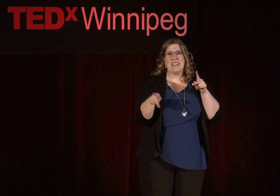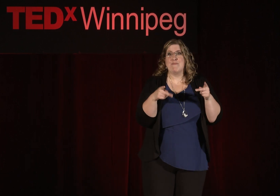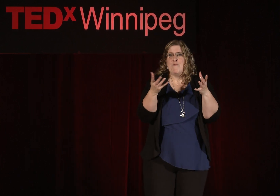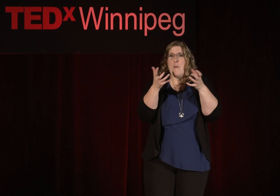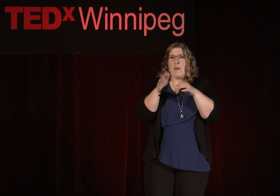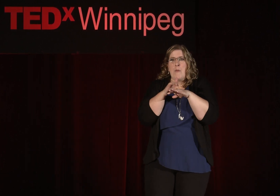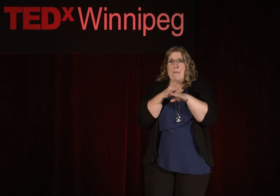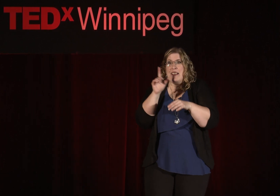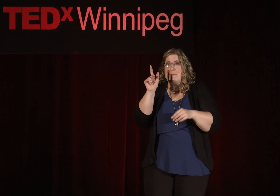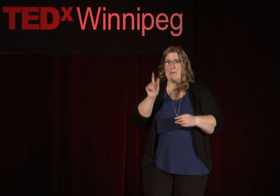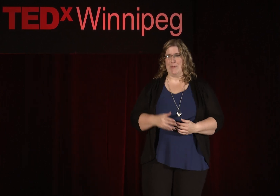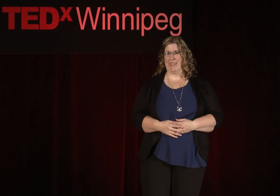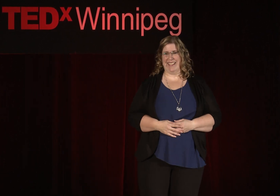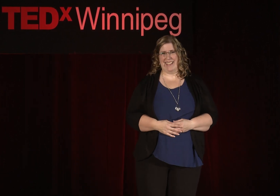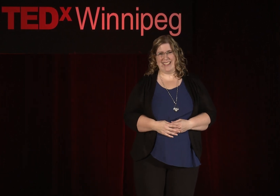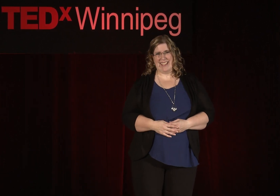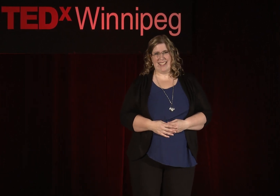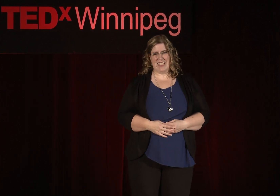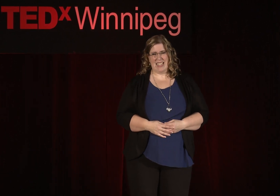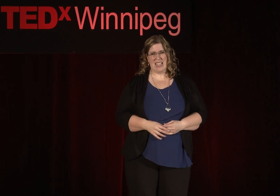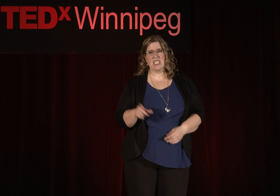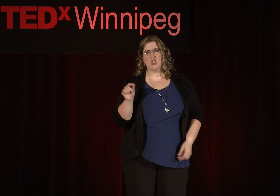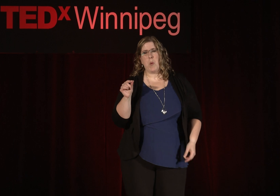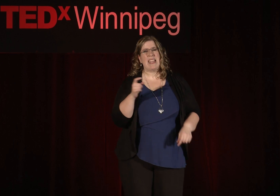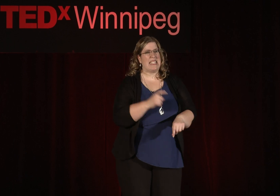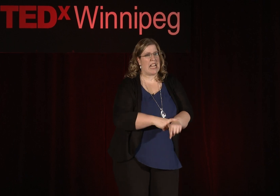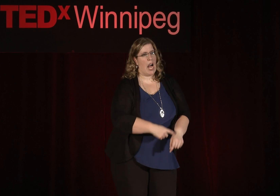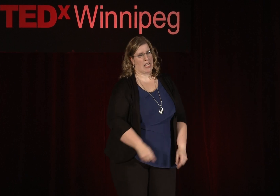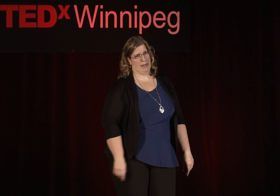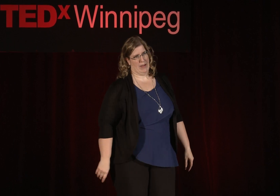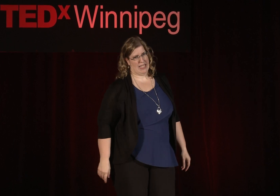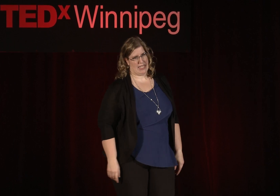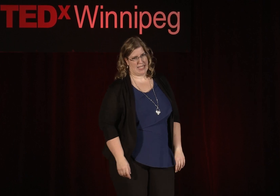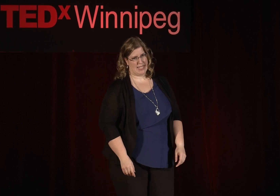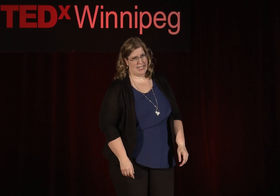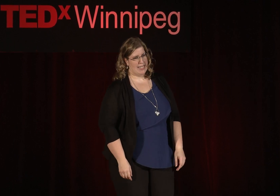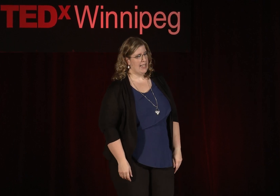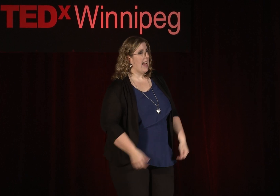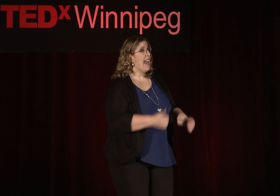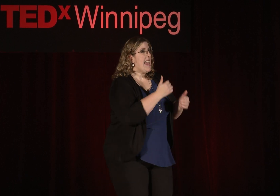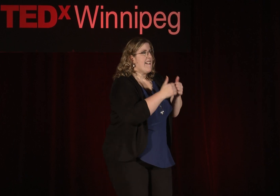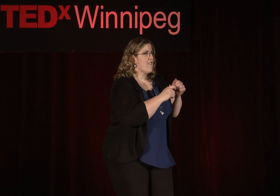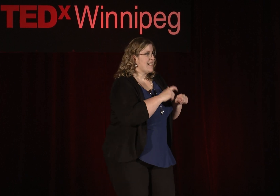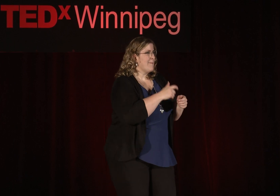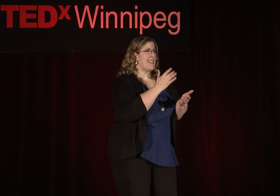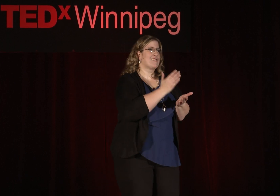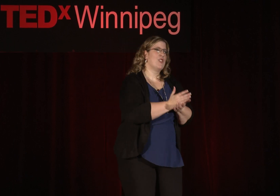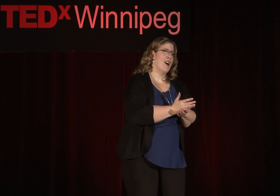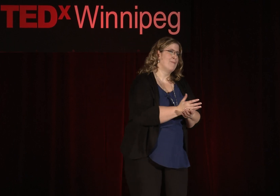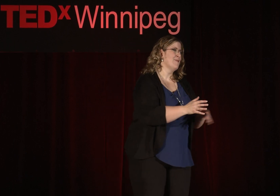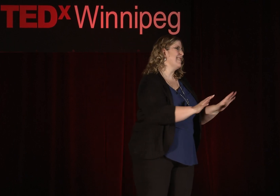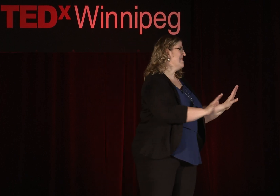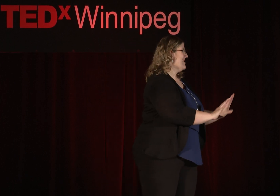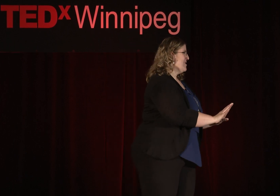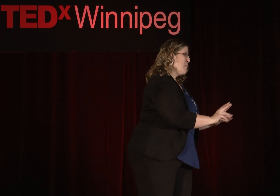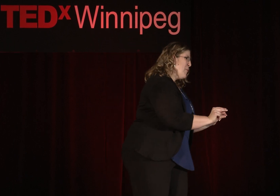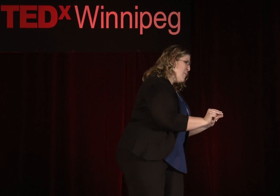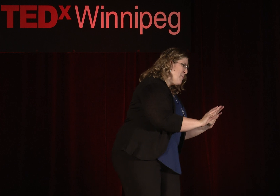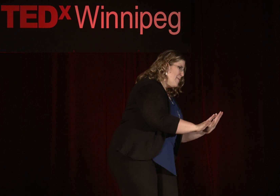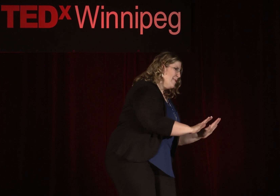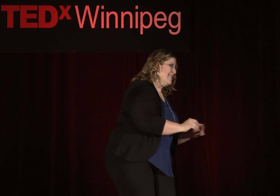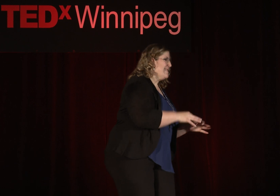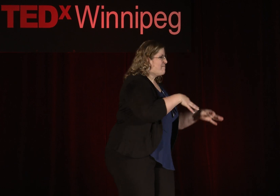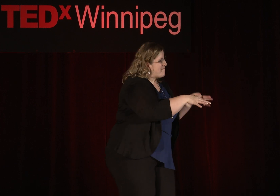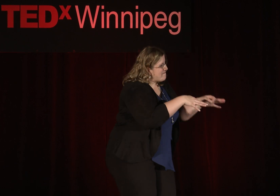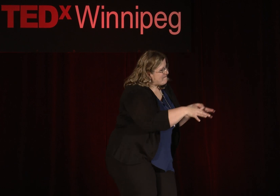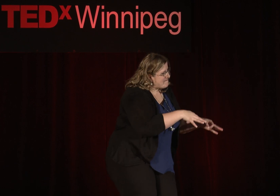asking to pet Lulu. 20 times. Each time I stopped, said no,